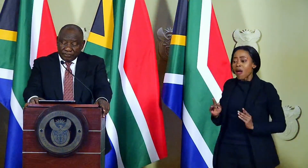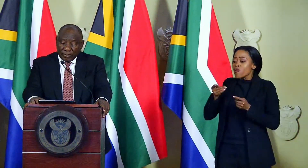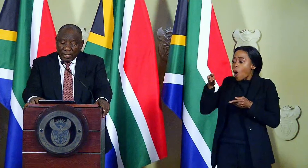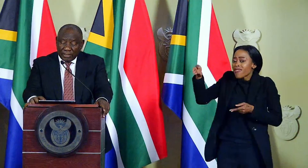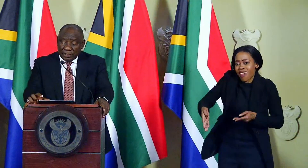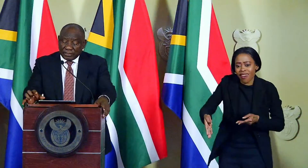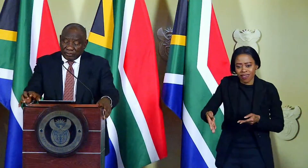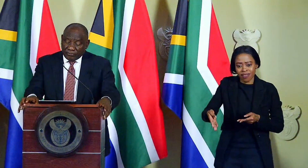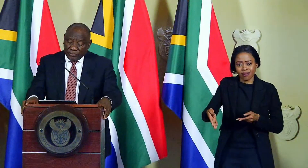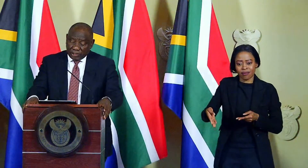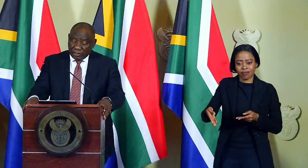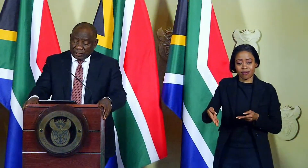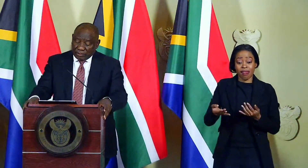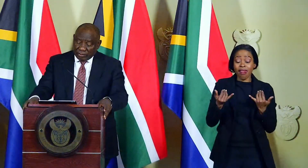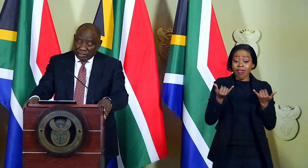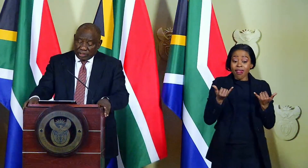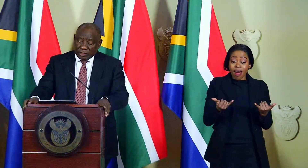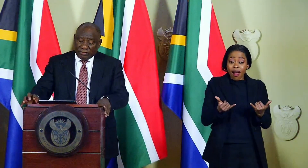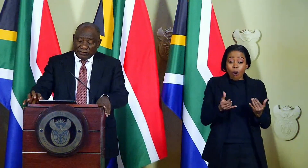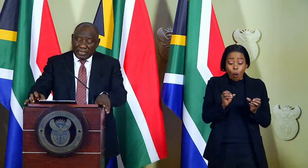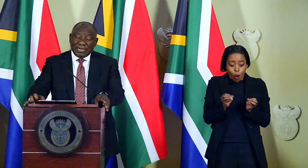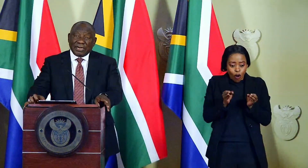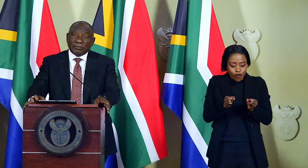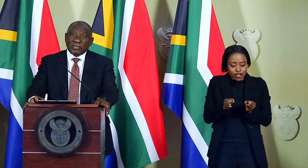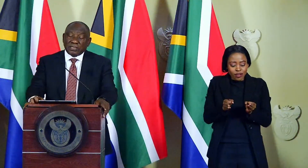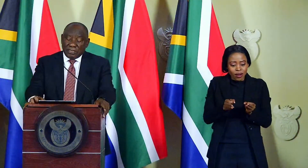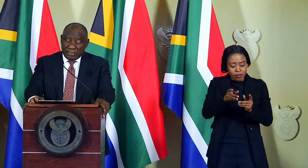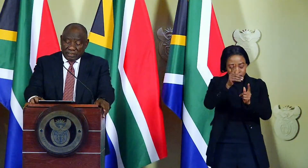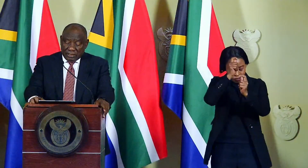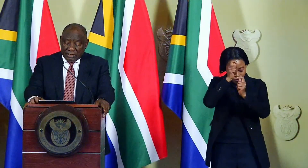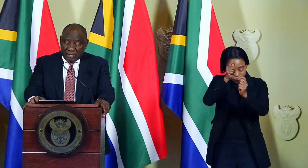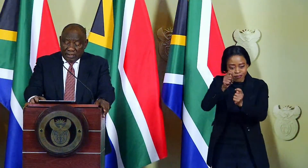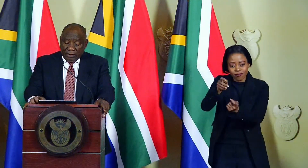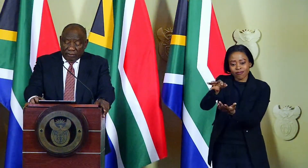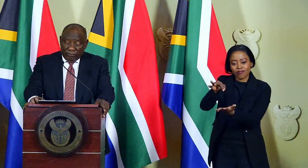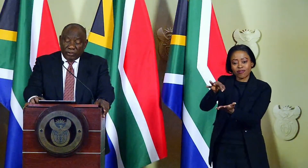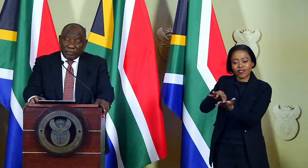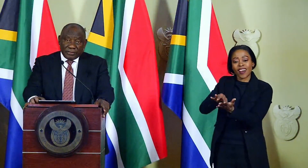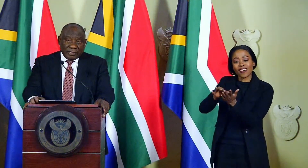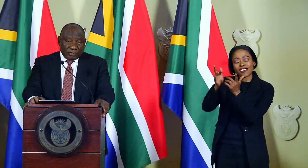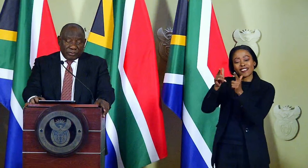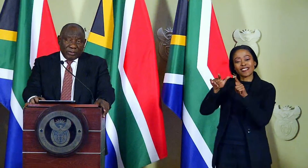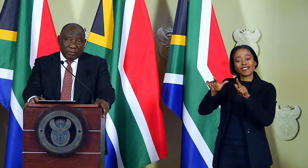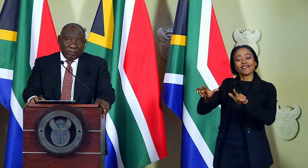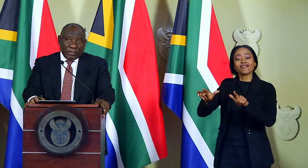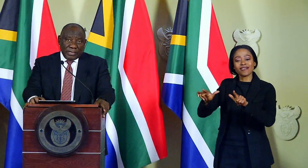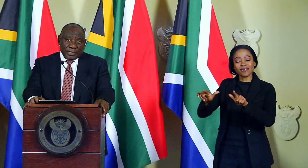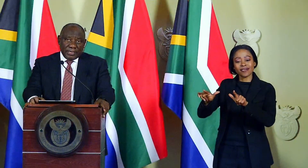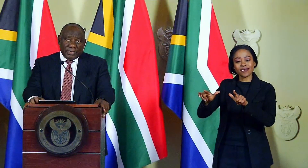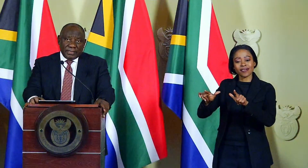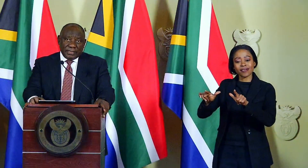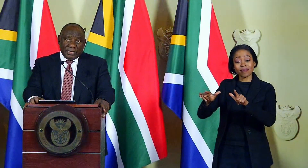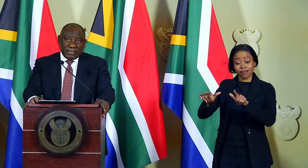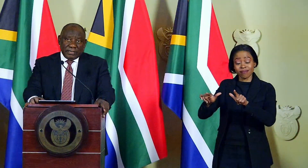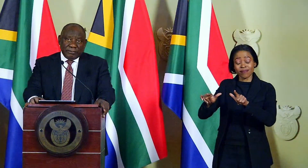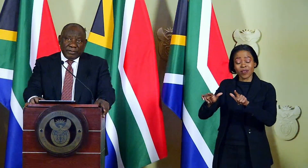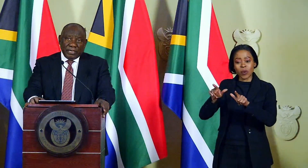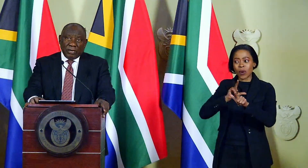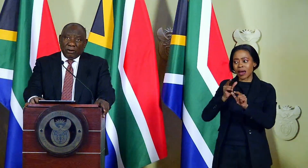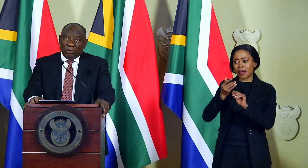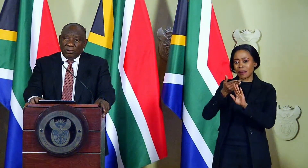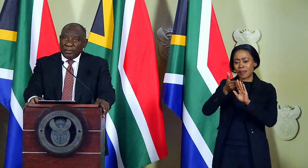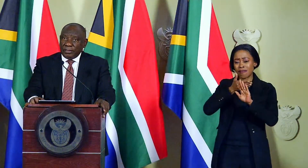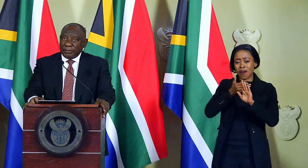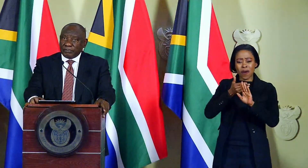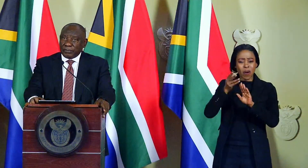existence. This official recognition of sign language follows, as we all heard, a